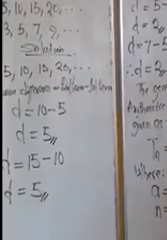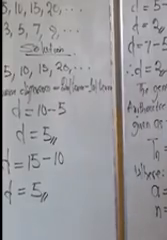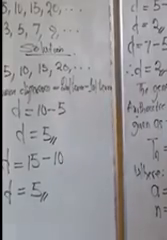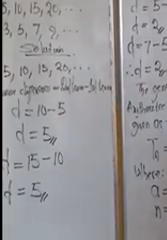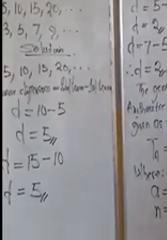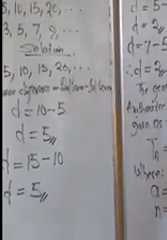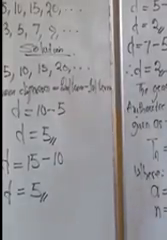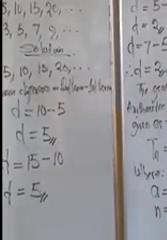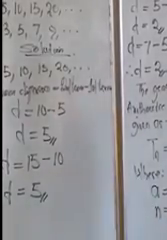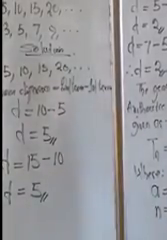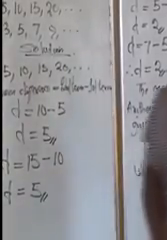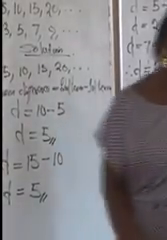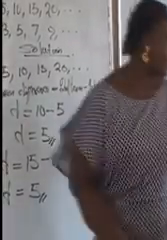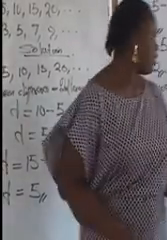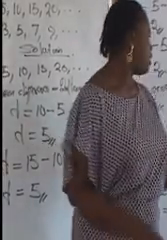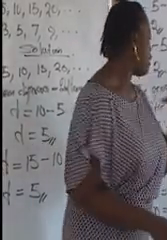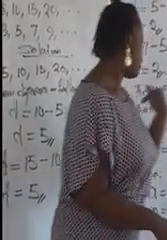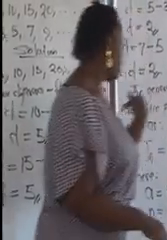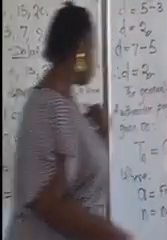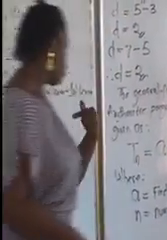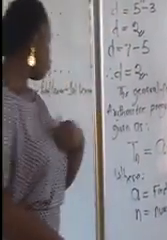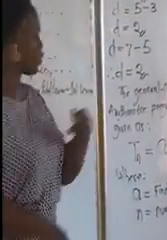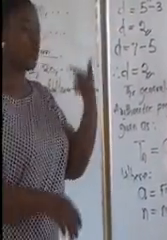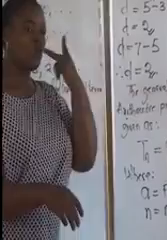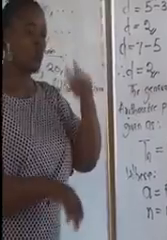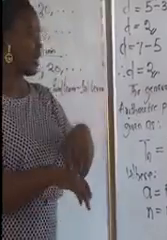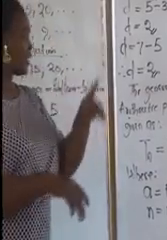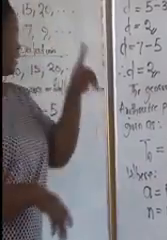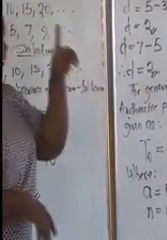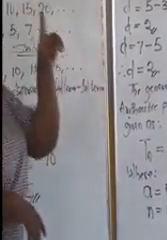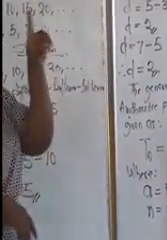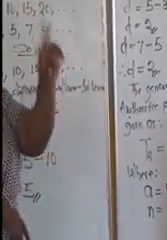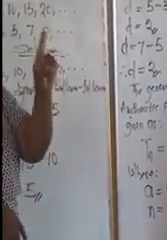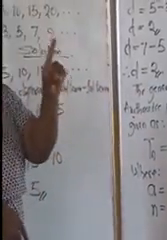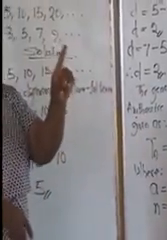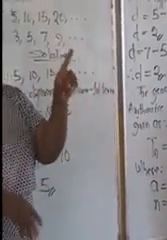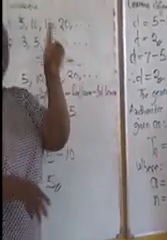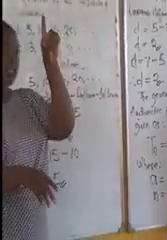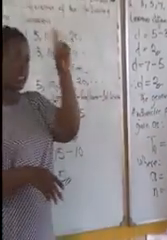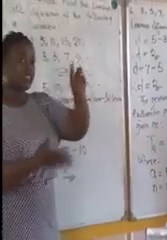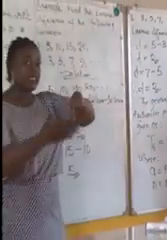value for D, which is the common difference.